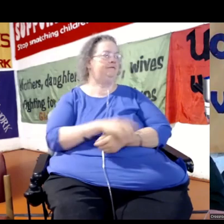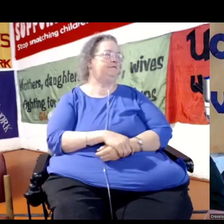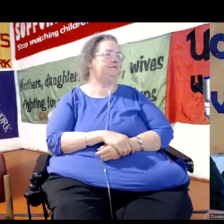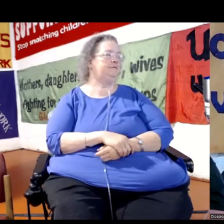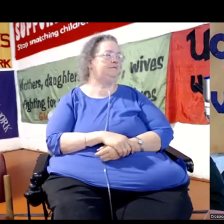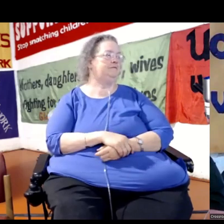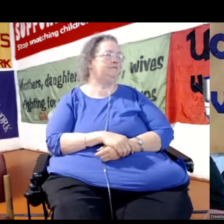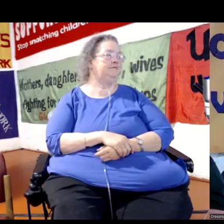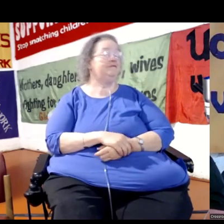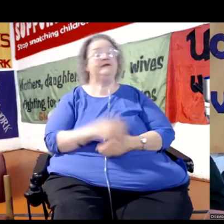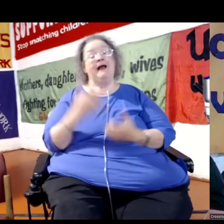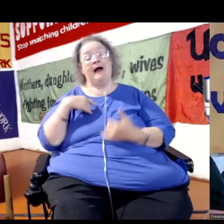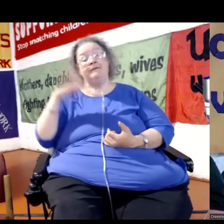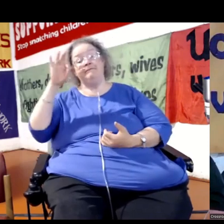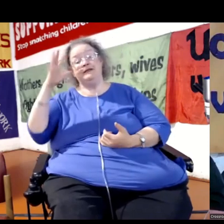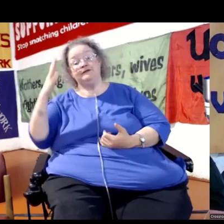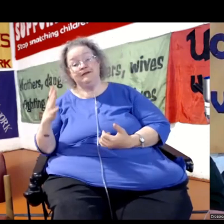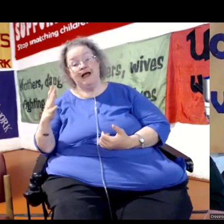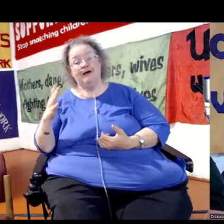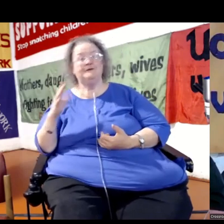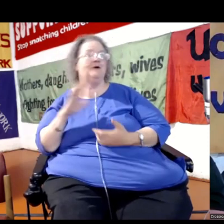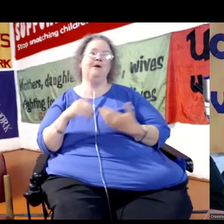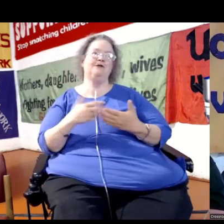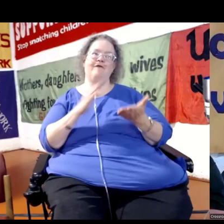I'm a minister now, so it's all forgiven.